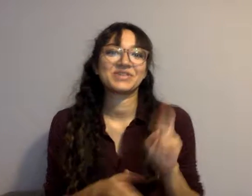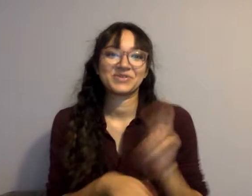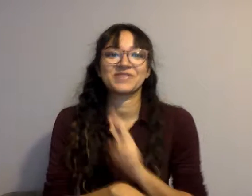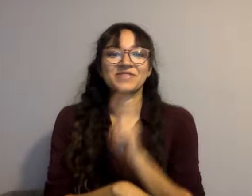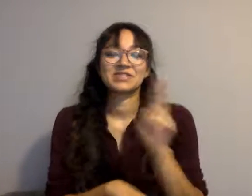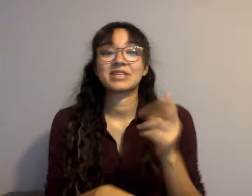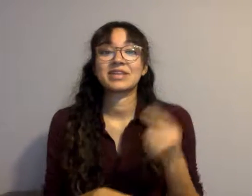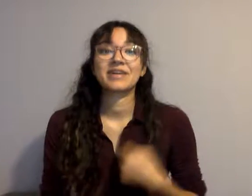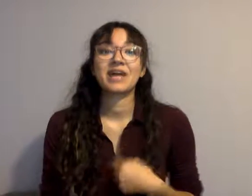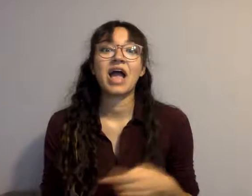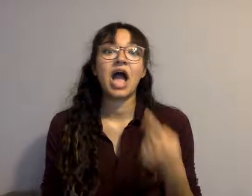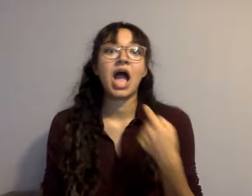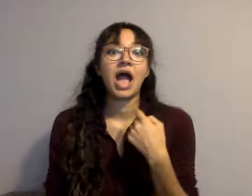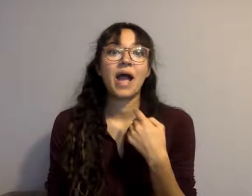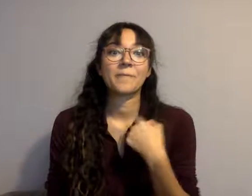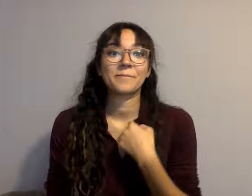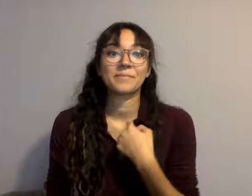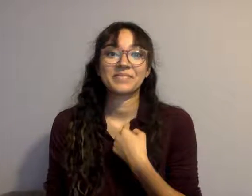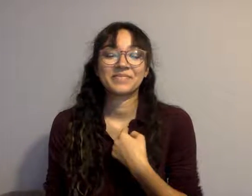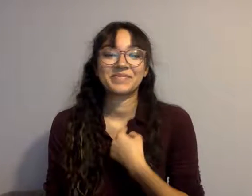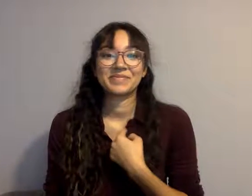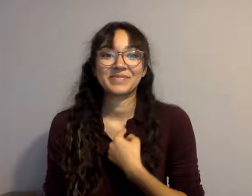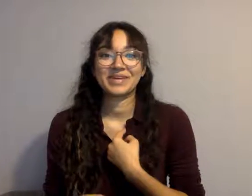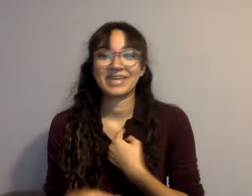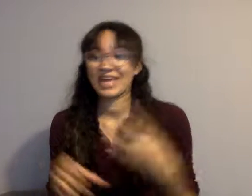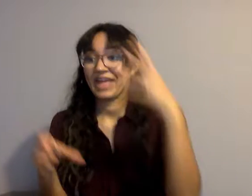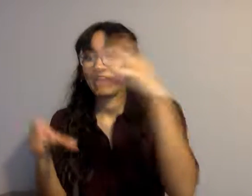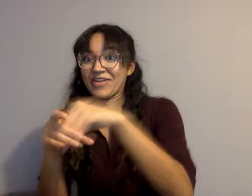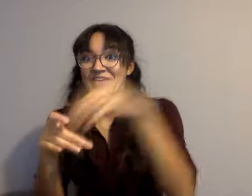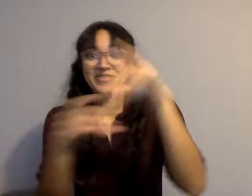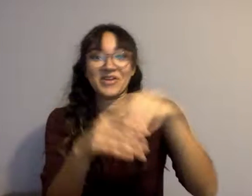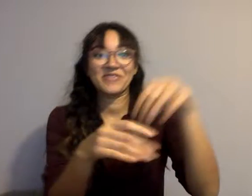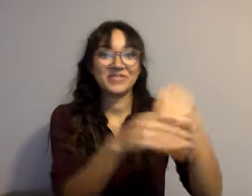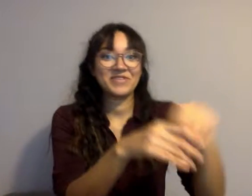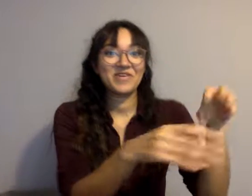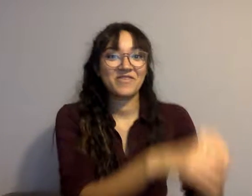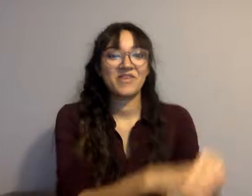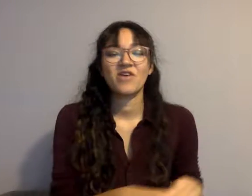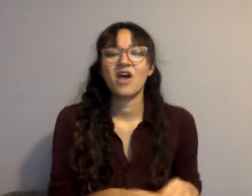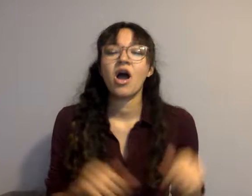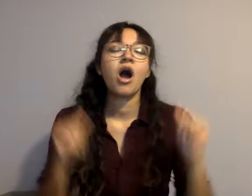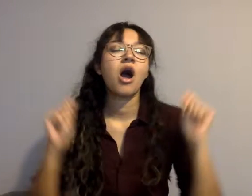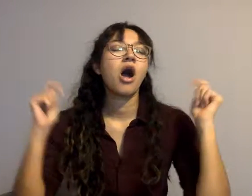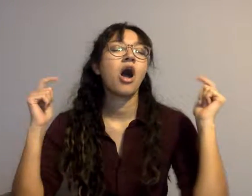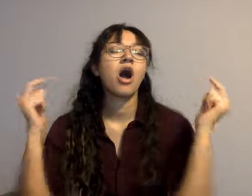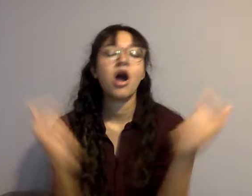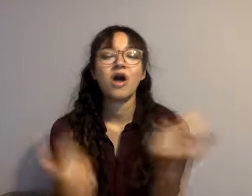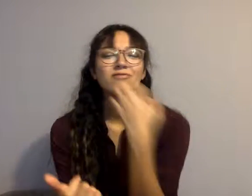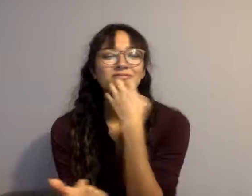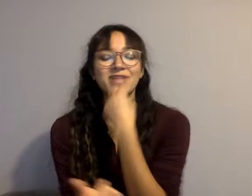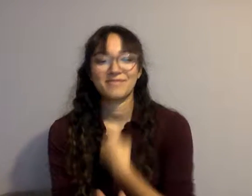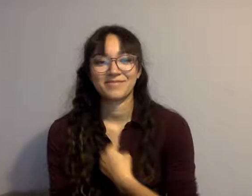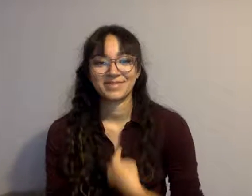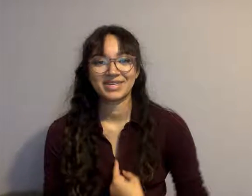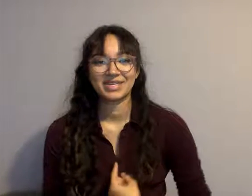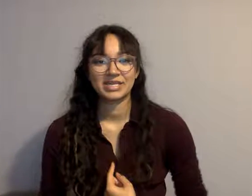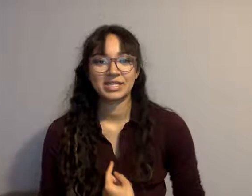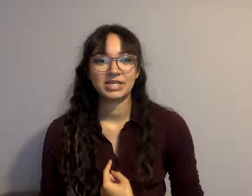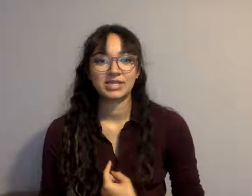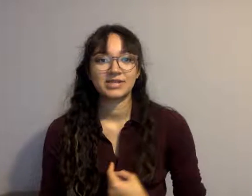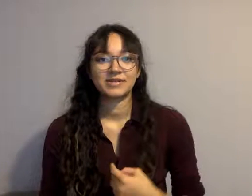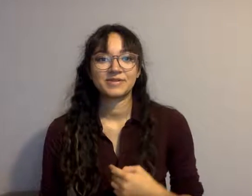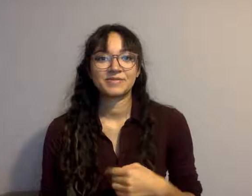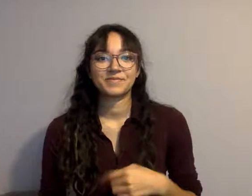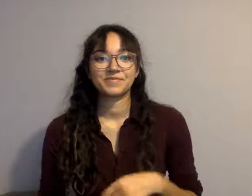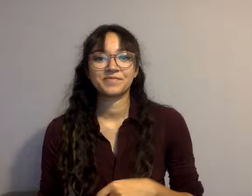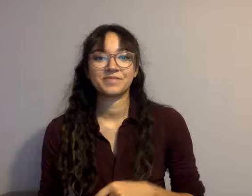was like the pet lemur of the theater department. Everybody loved me. I did all the less than intelligent